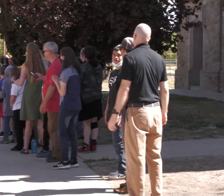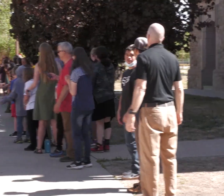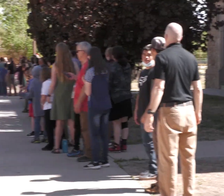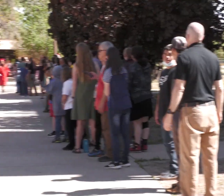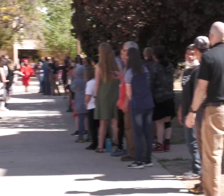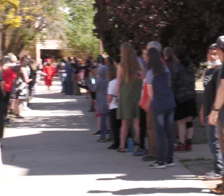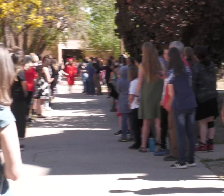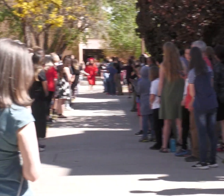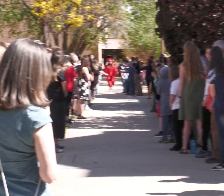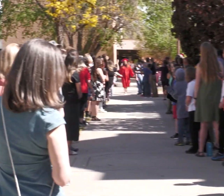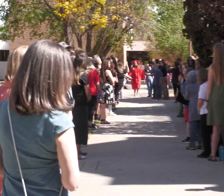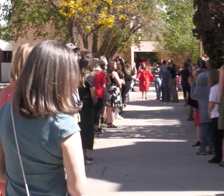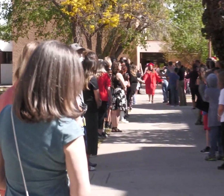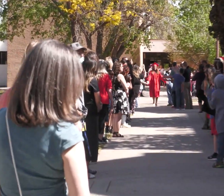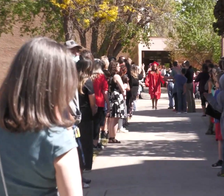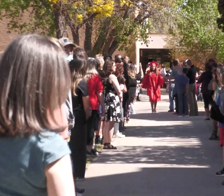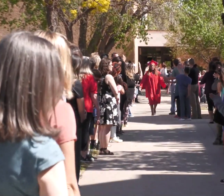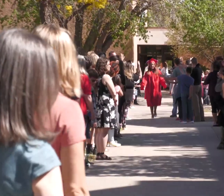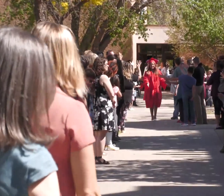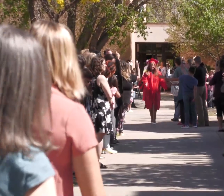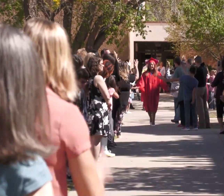She waves at the camera as she passes.